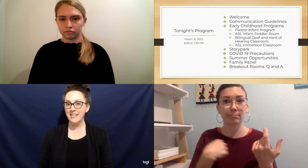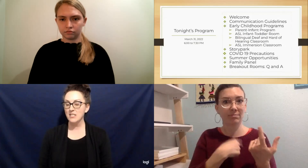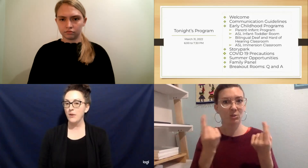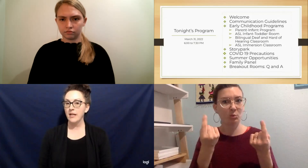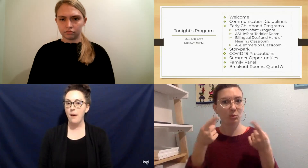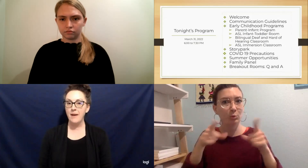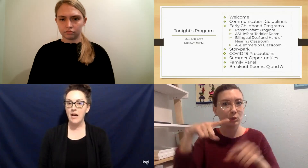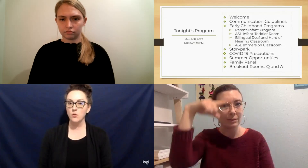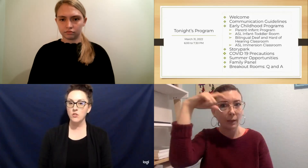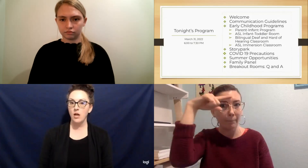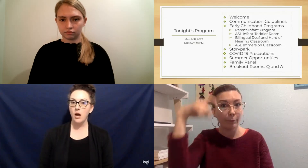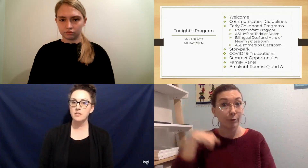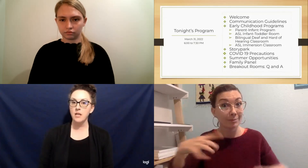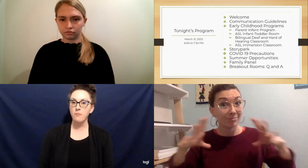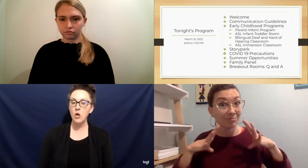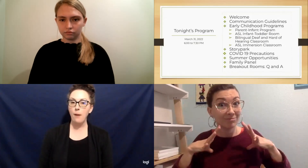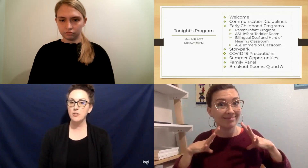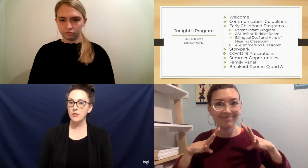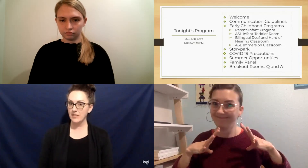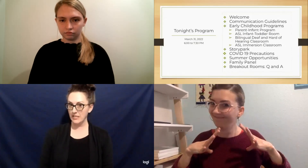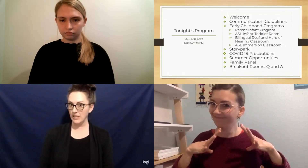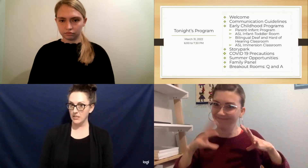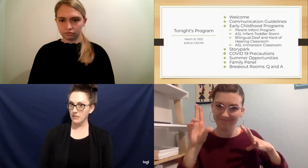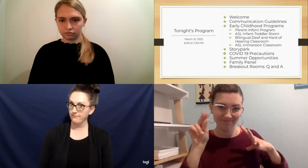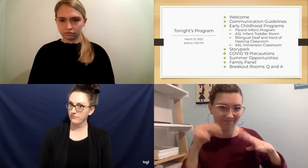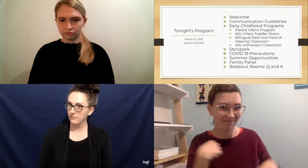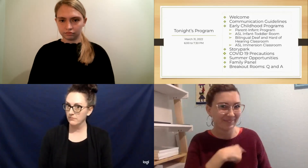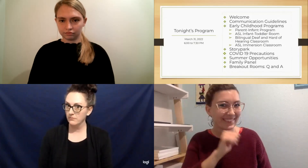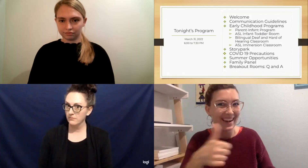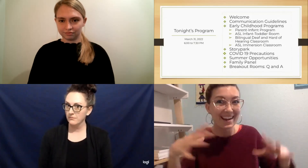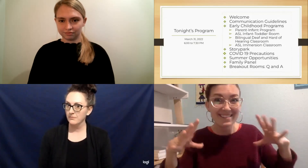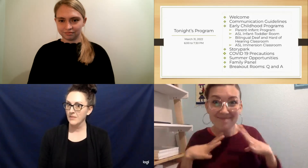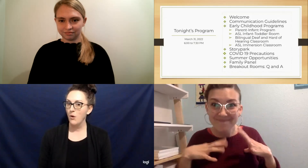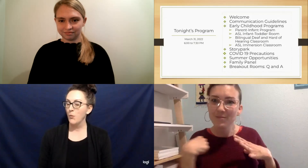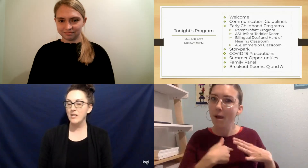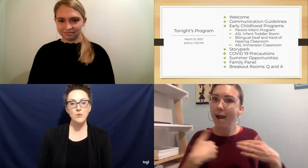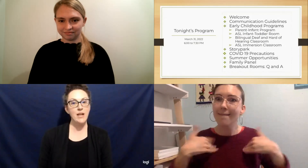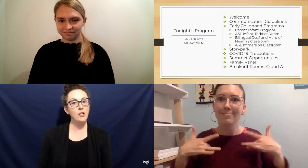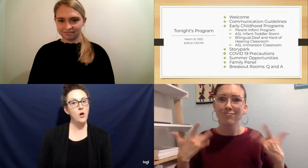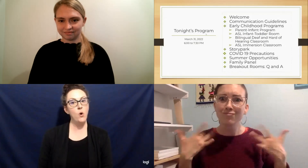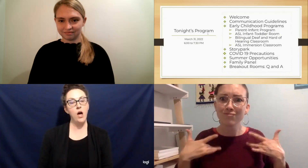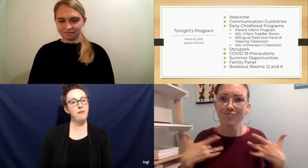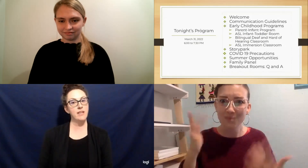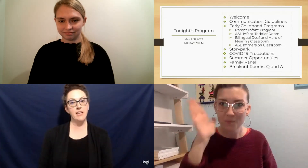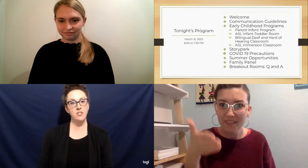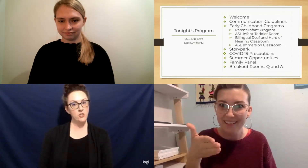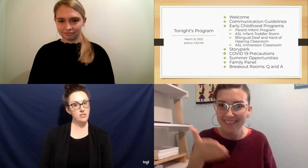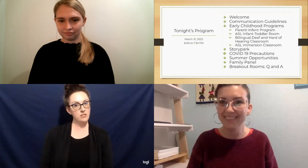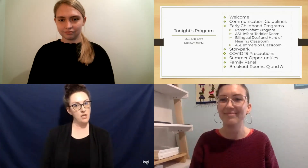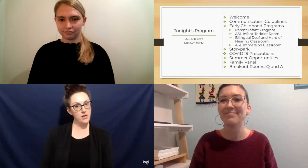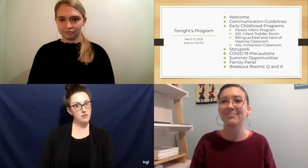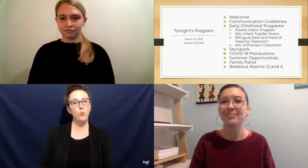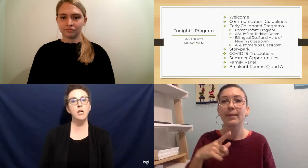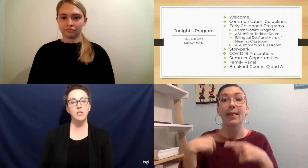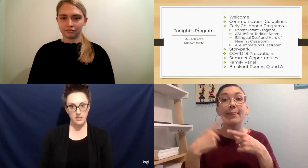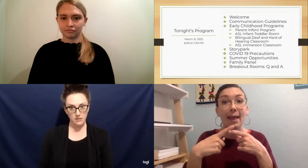and explain about our summer opportunities. We do not go on vacation during the